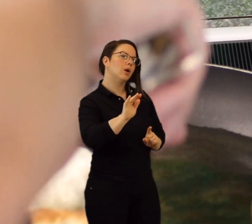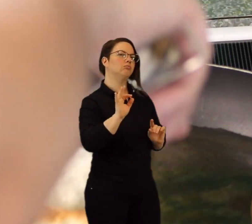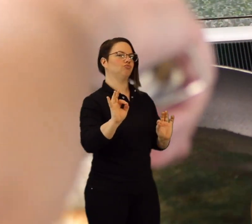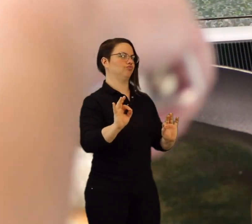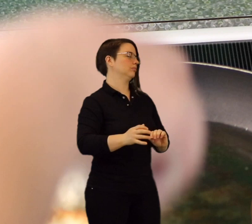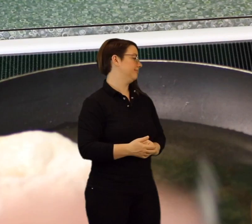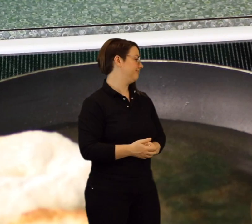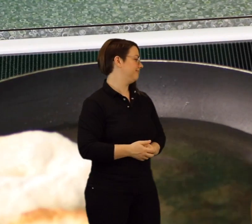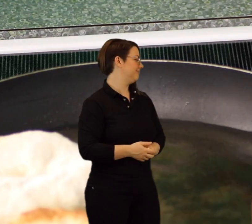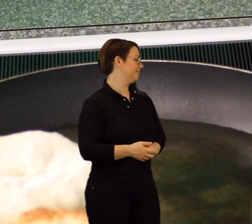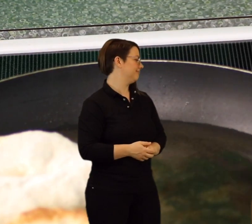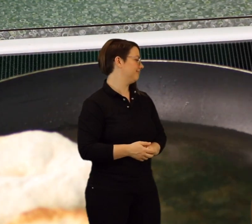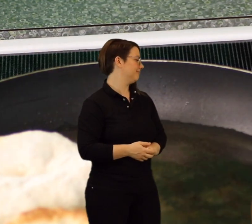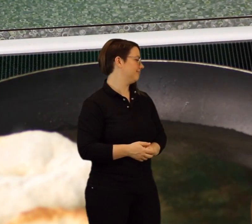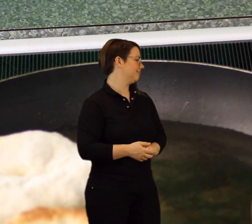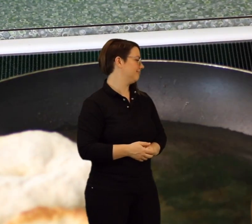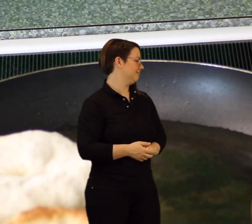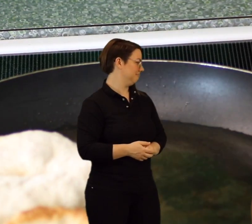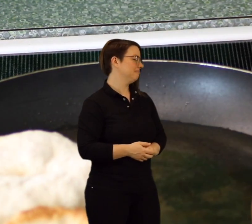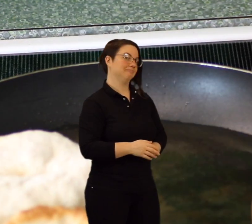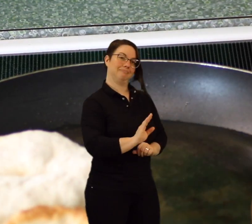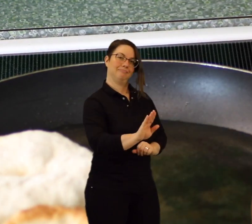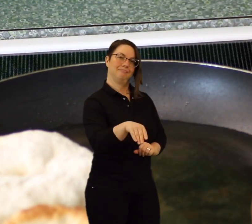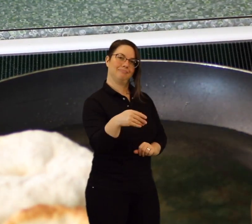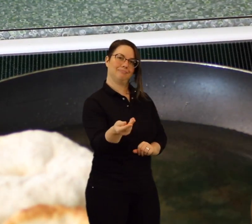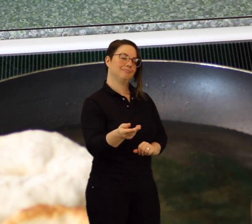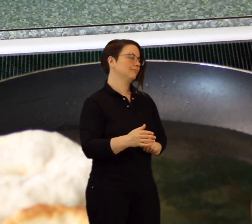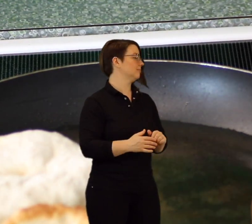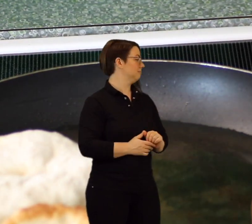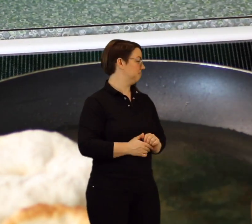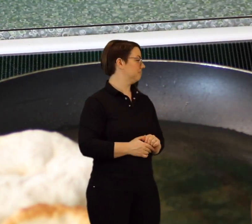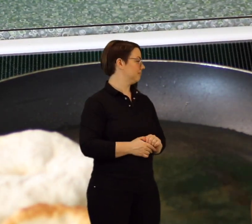Flip that piece, and we're just going to keep cooking.